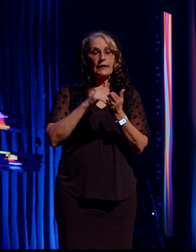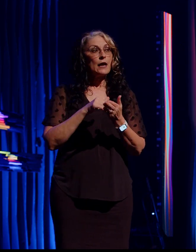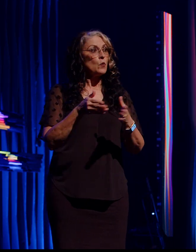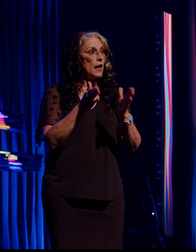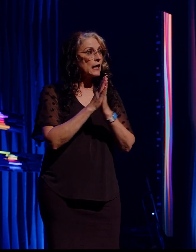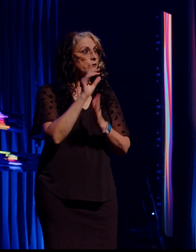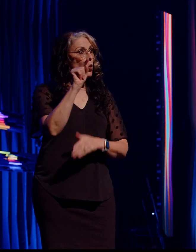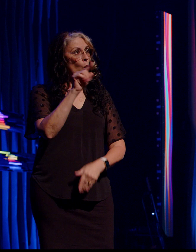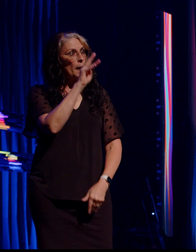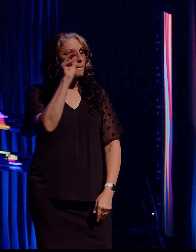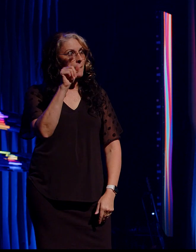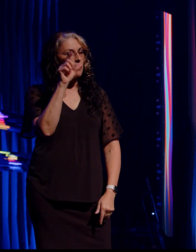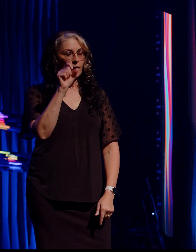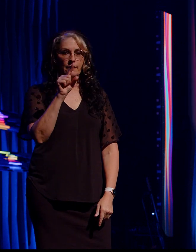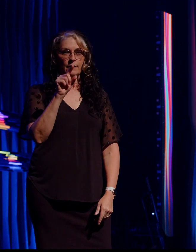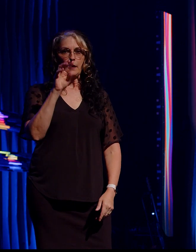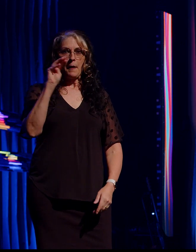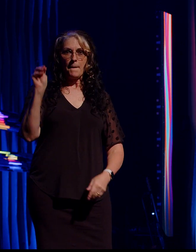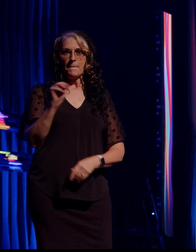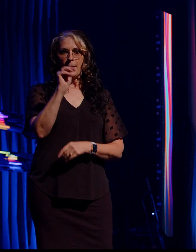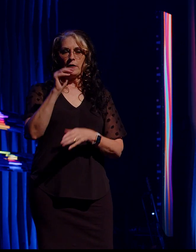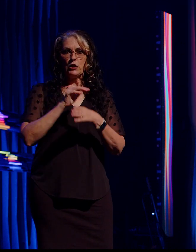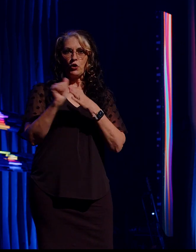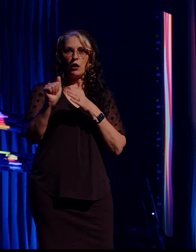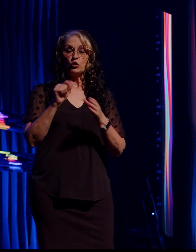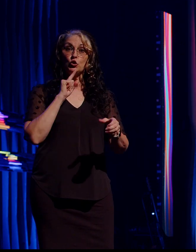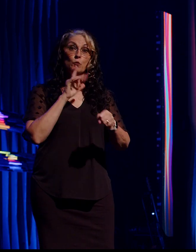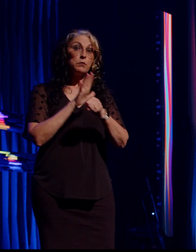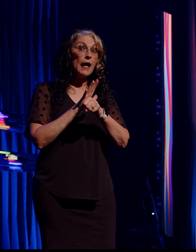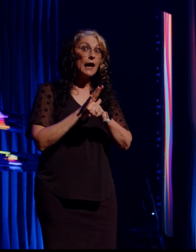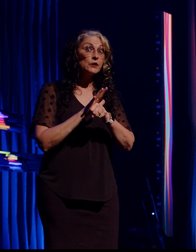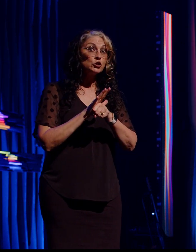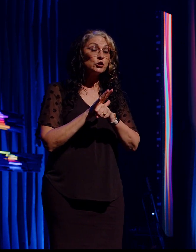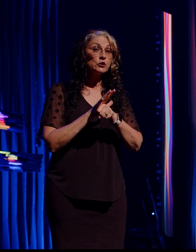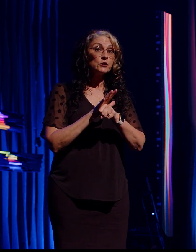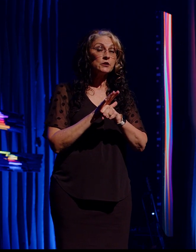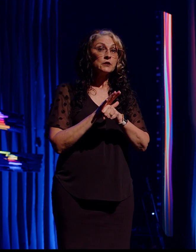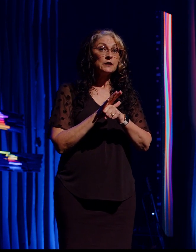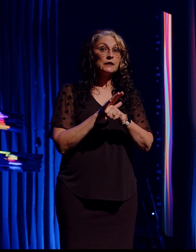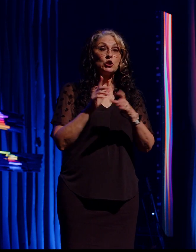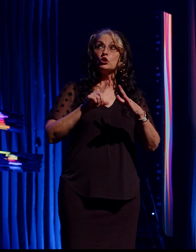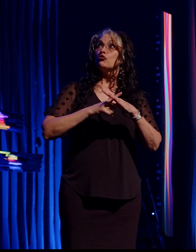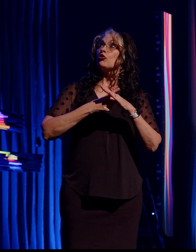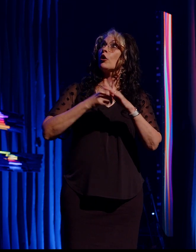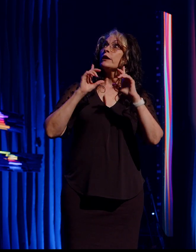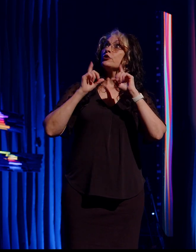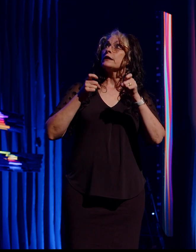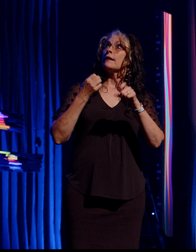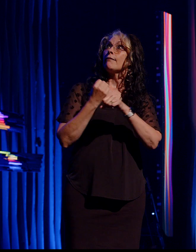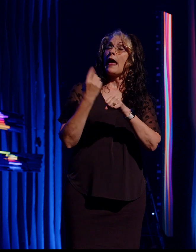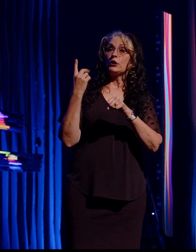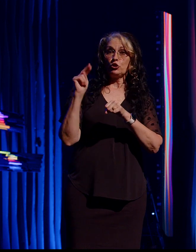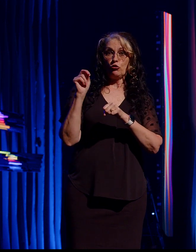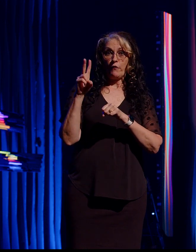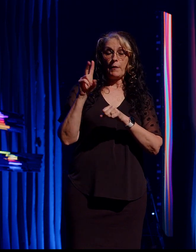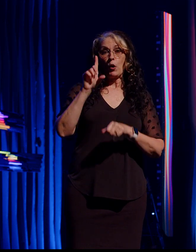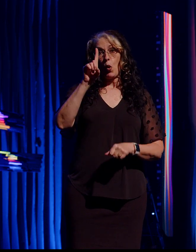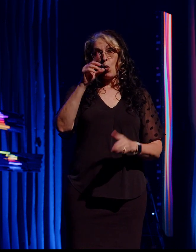for $1 million, and here's some of the numbers. You pledged and started giving November 22nd,